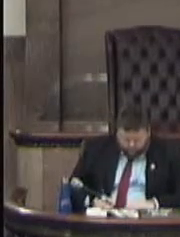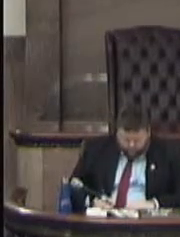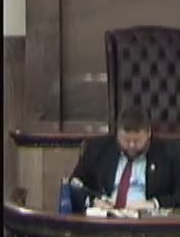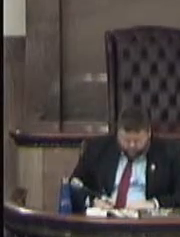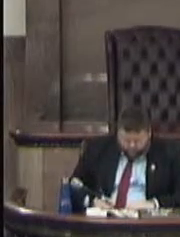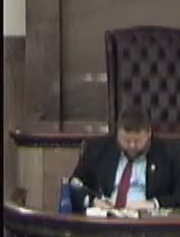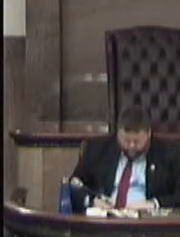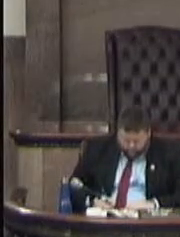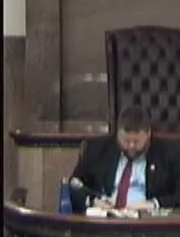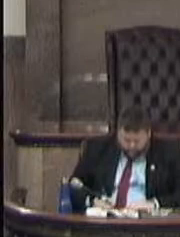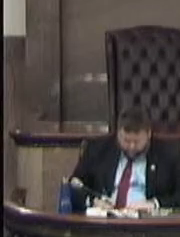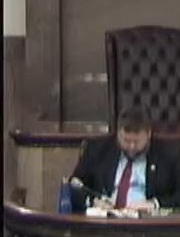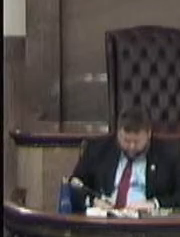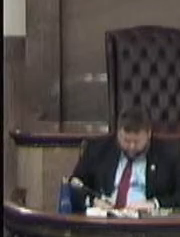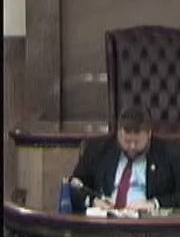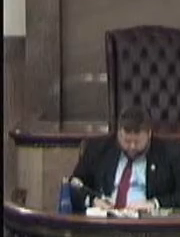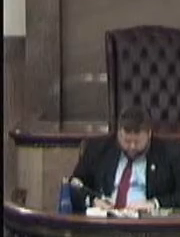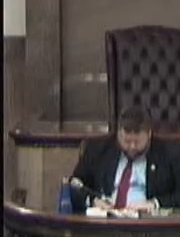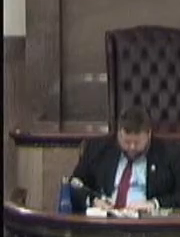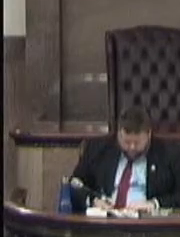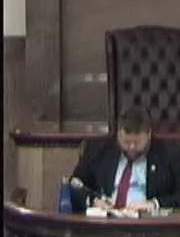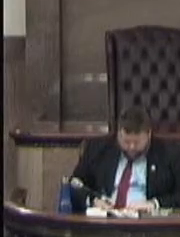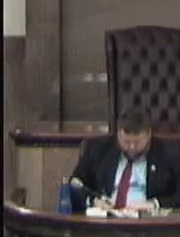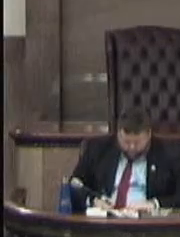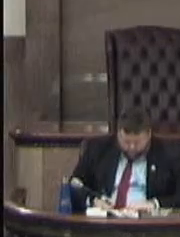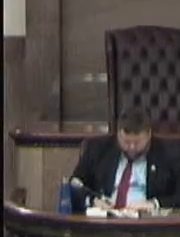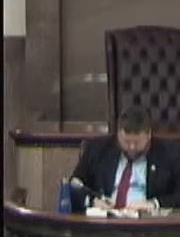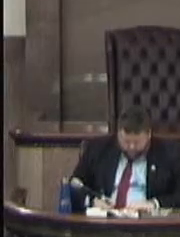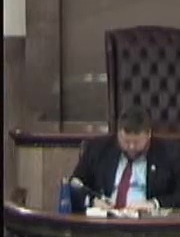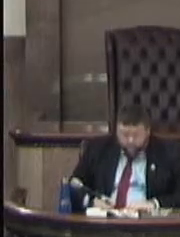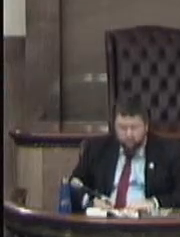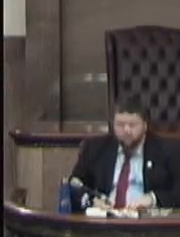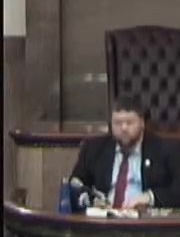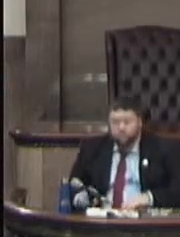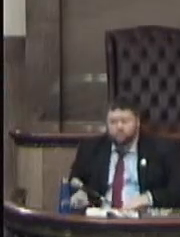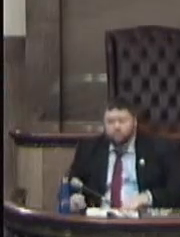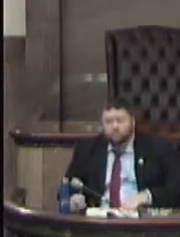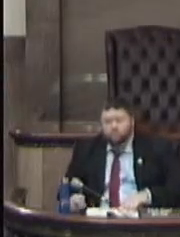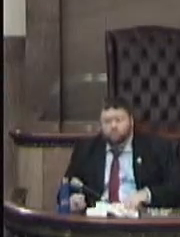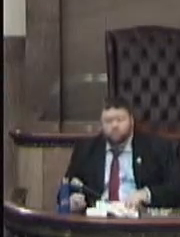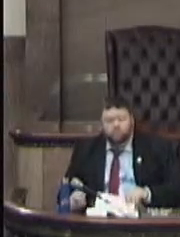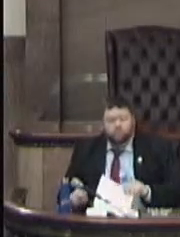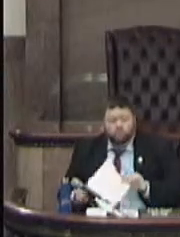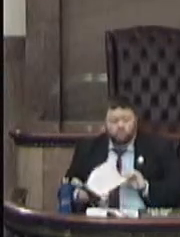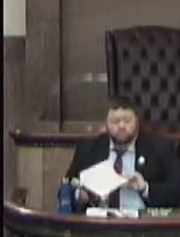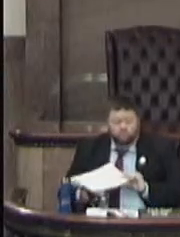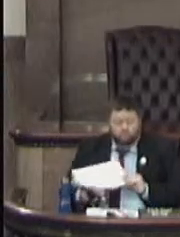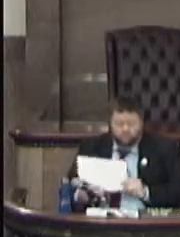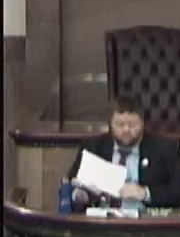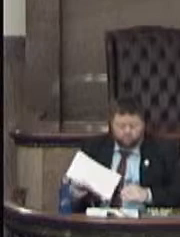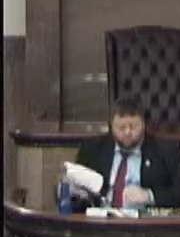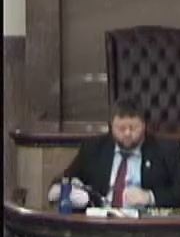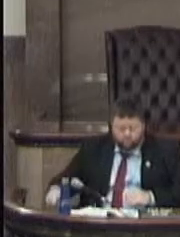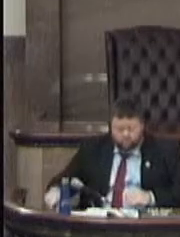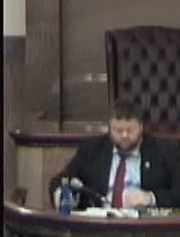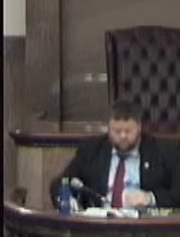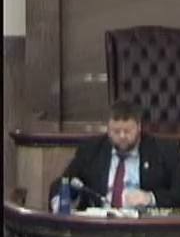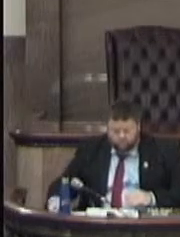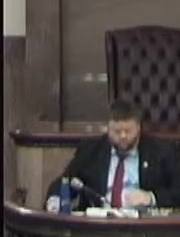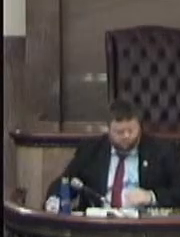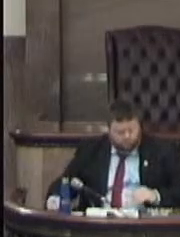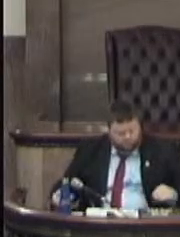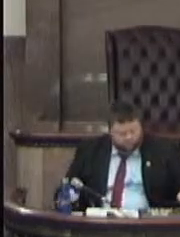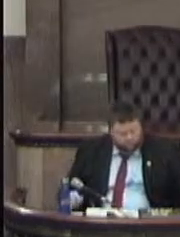cooperation. Legislators, the referrals submitted to the legislature for the next committee cycle are available on your tablet as well as